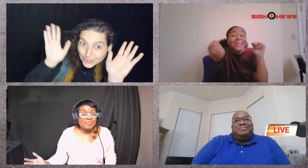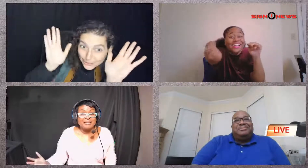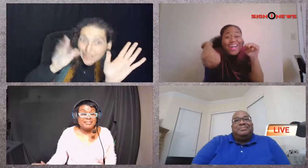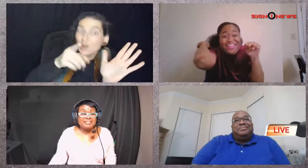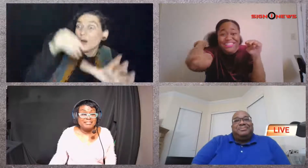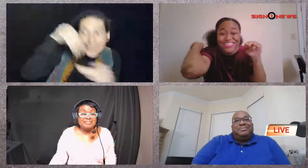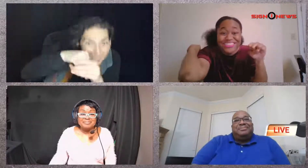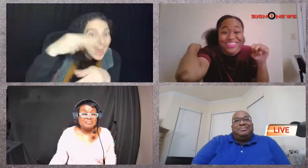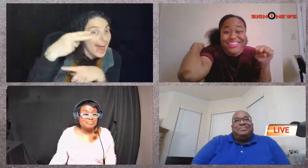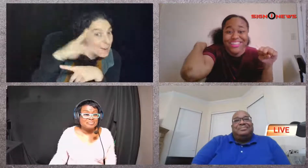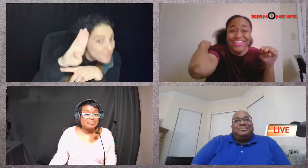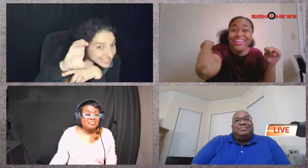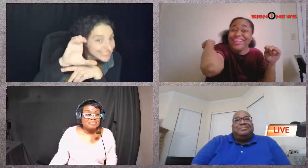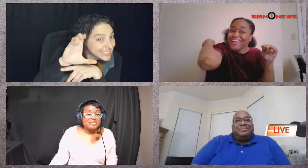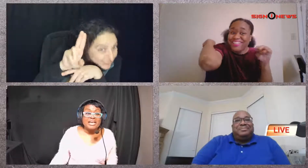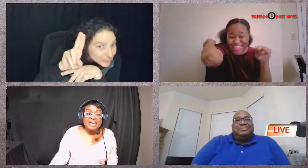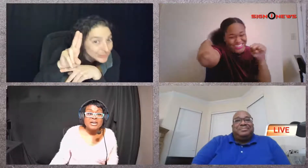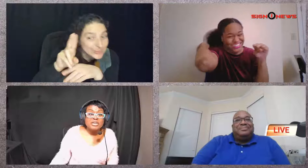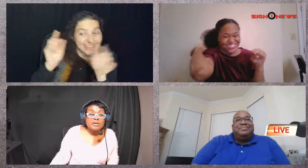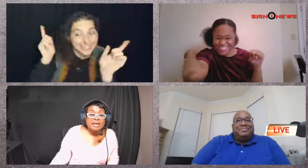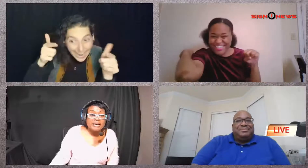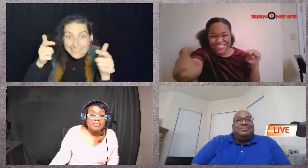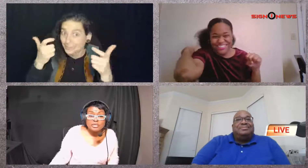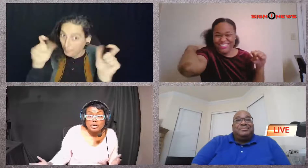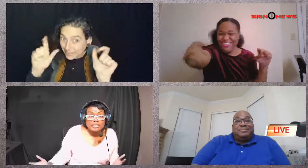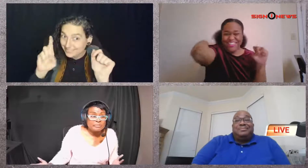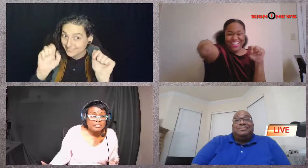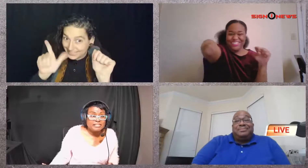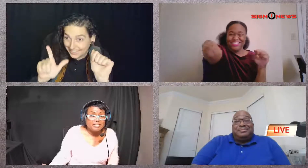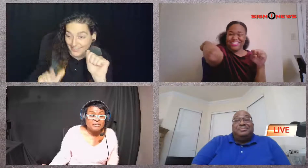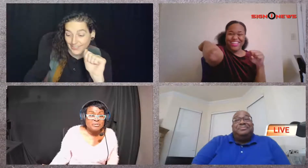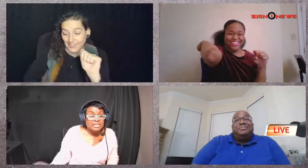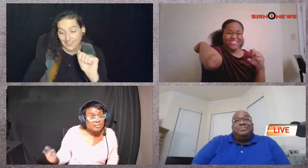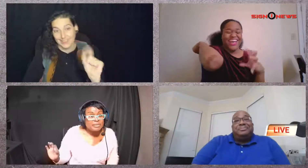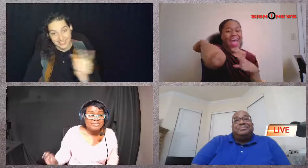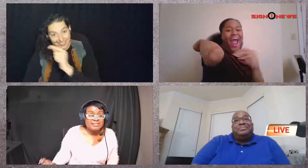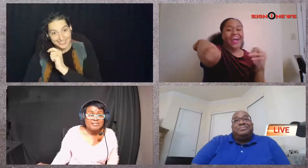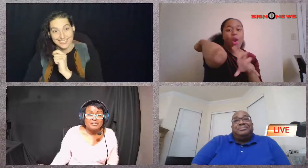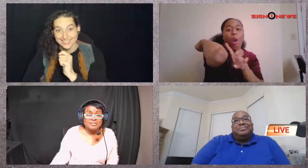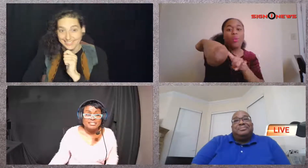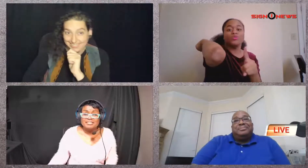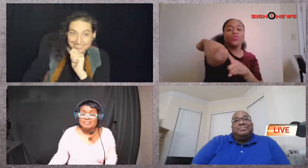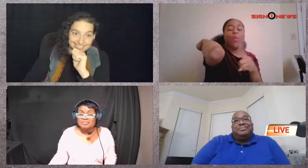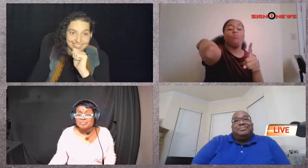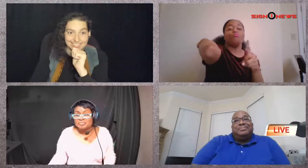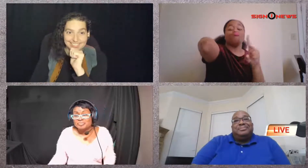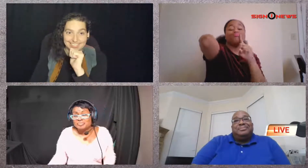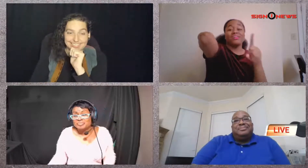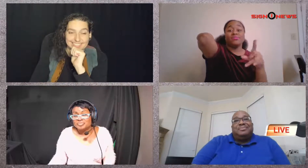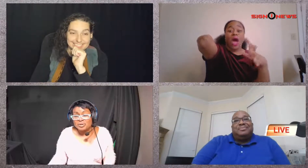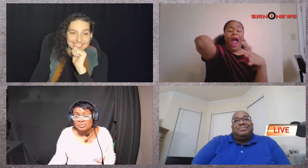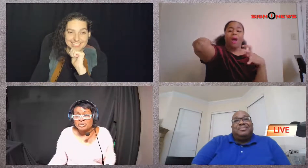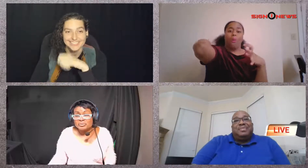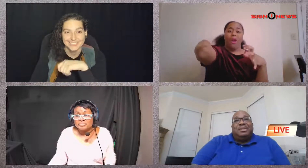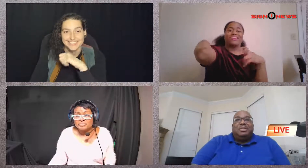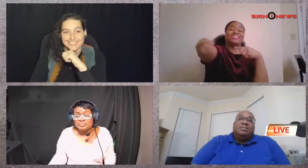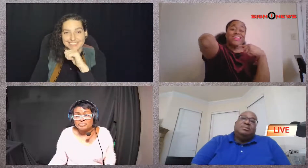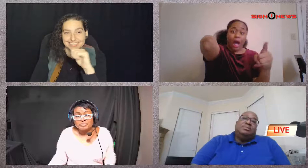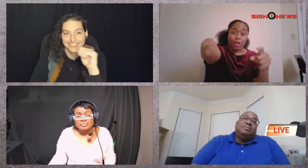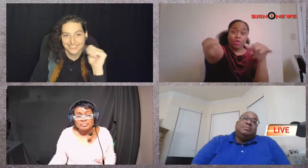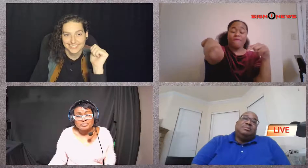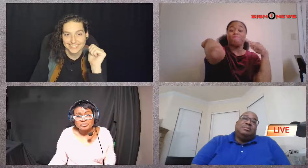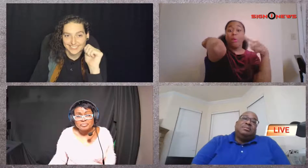And so I went. And now you're in Hampton. You're at HBCU. That's a big deal.